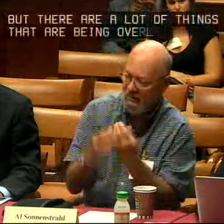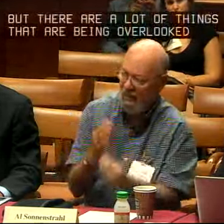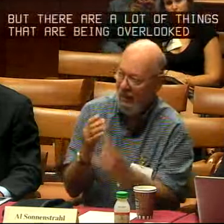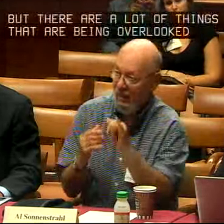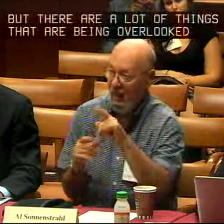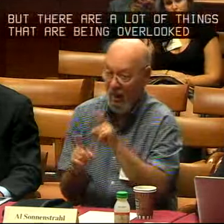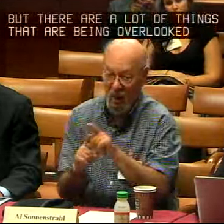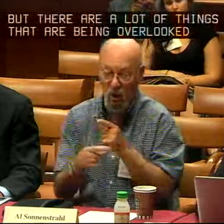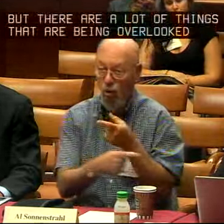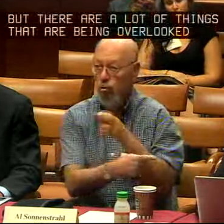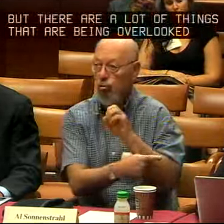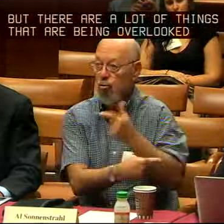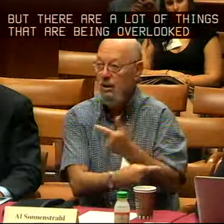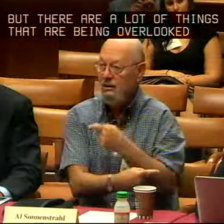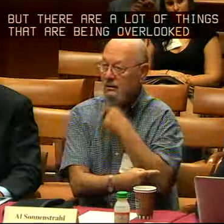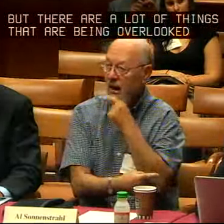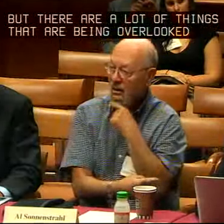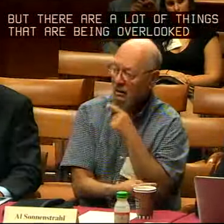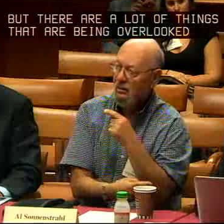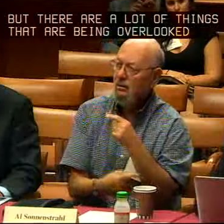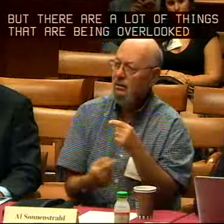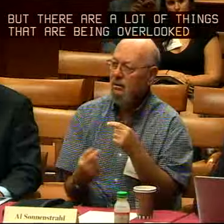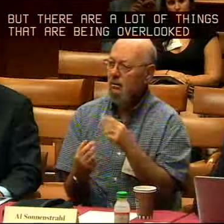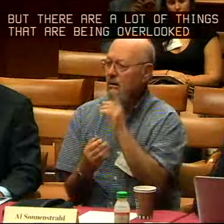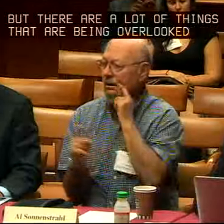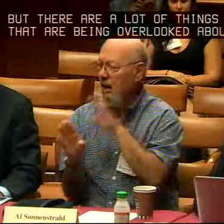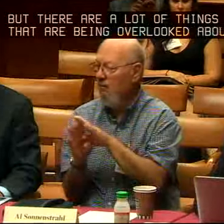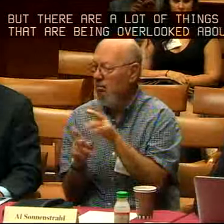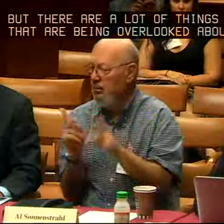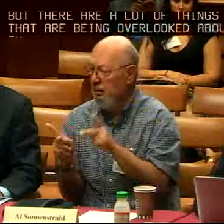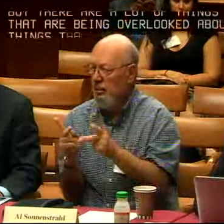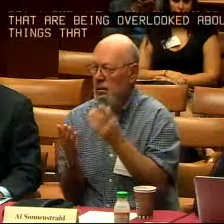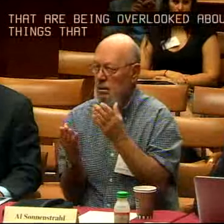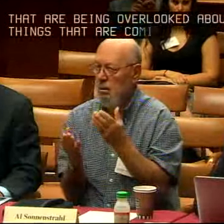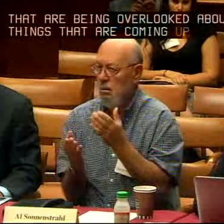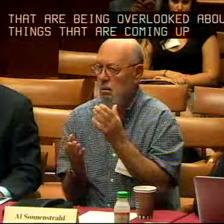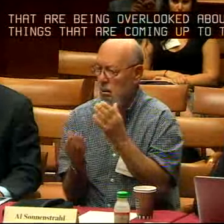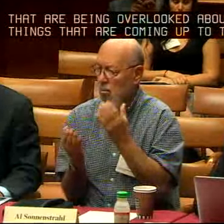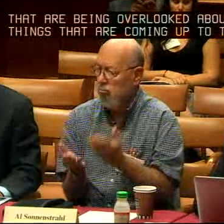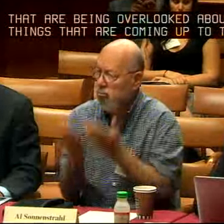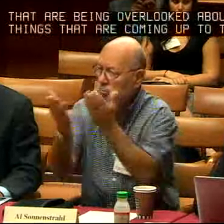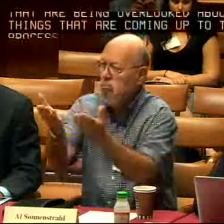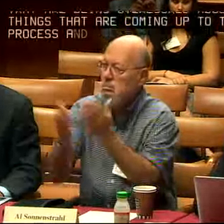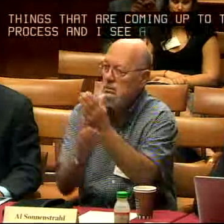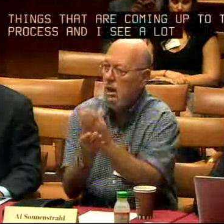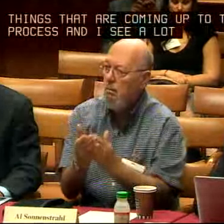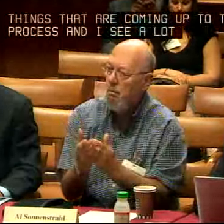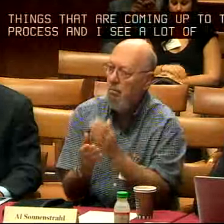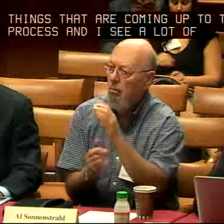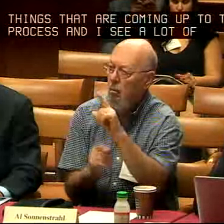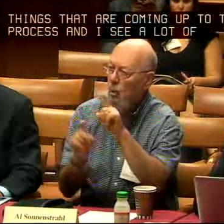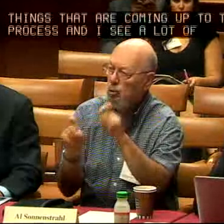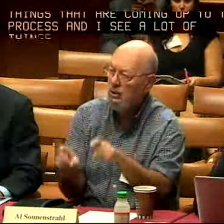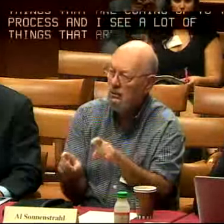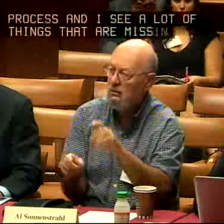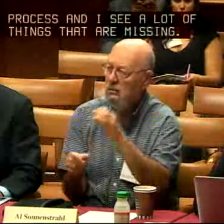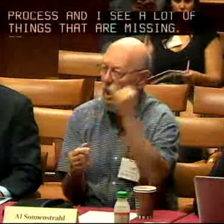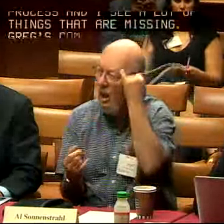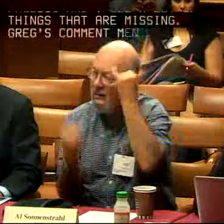I see a lot of things that are missing. Like Greg's comment just mentioned how deaf people have submitted some